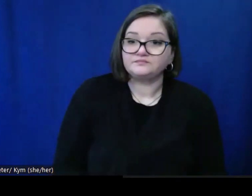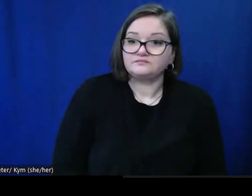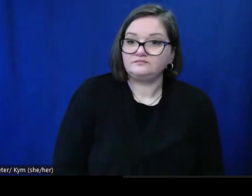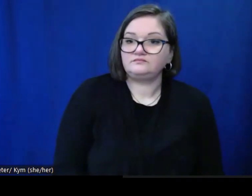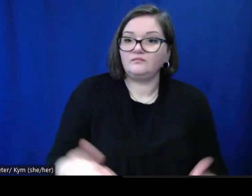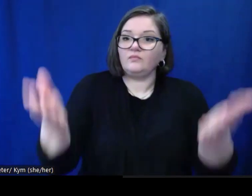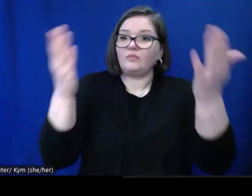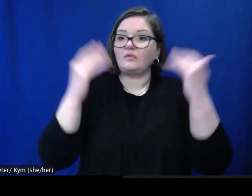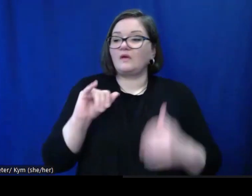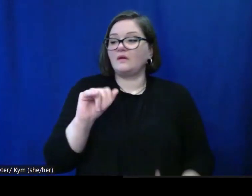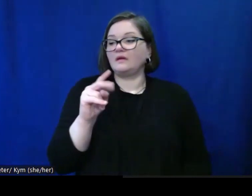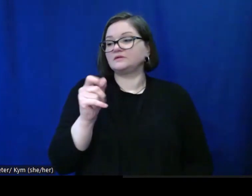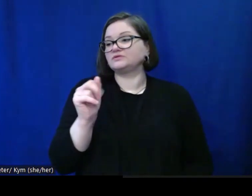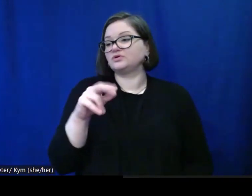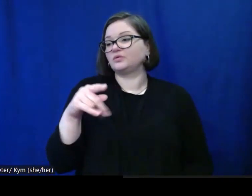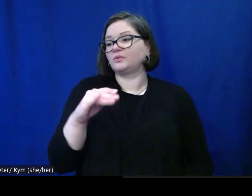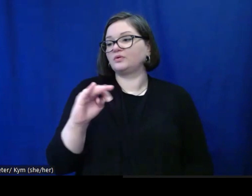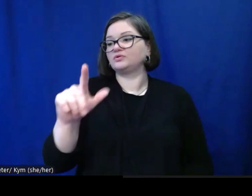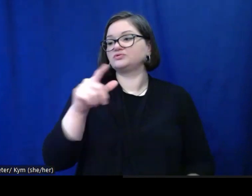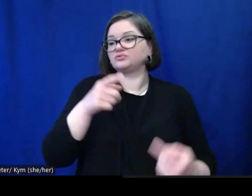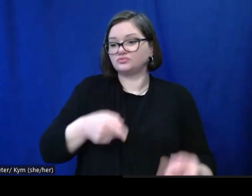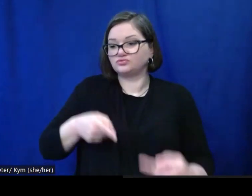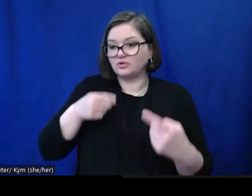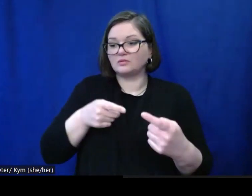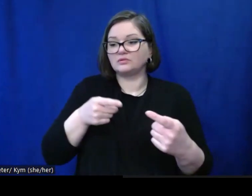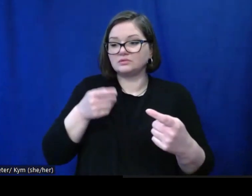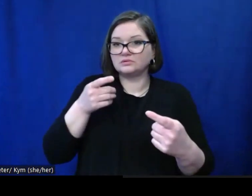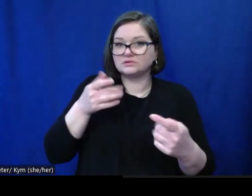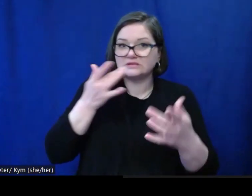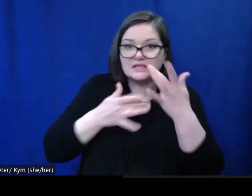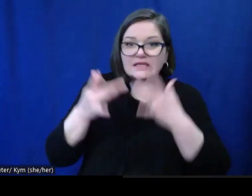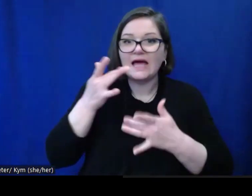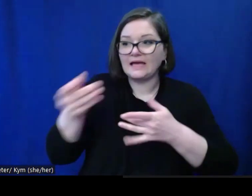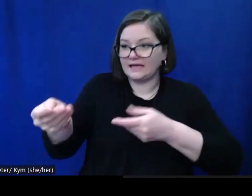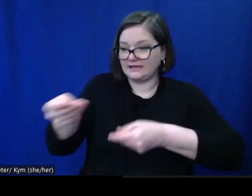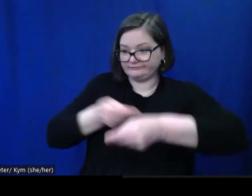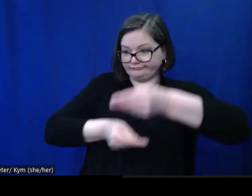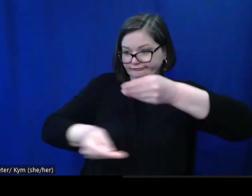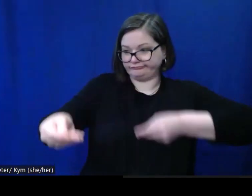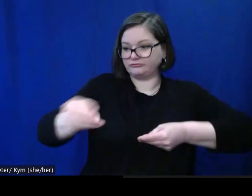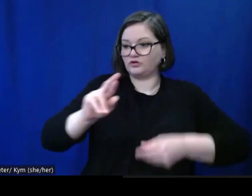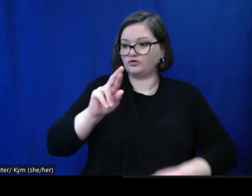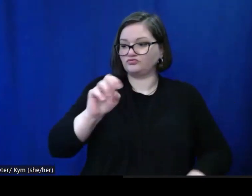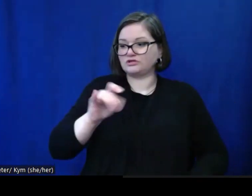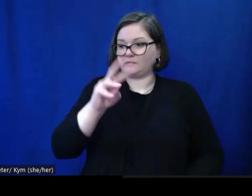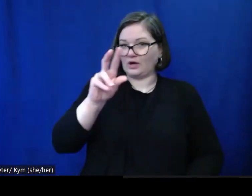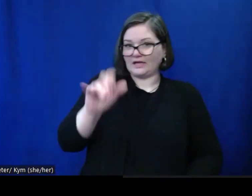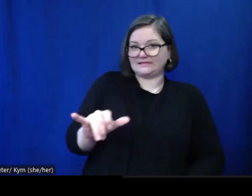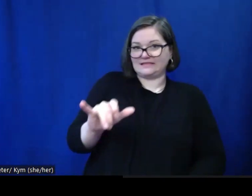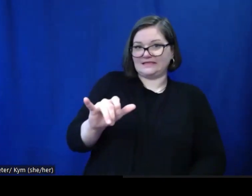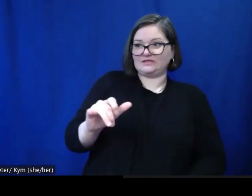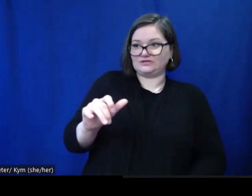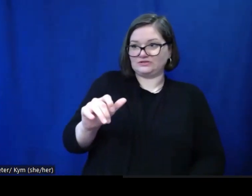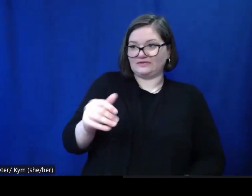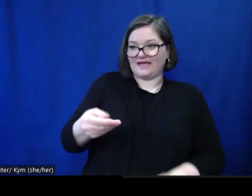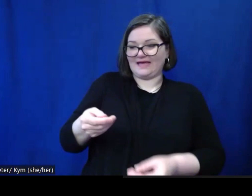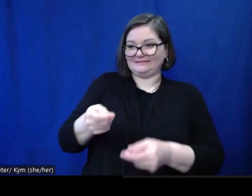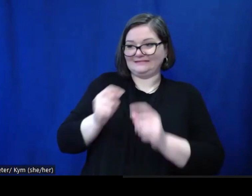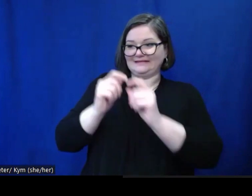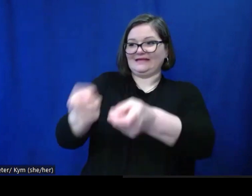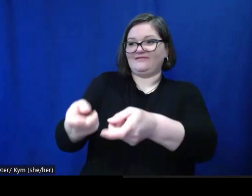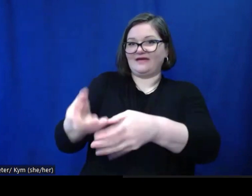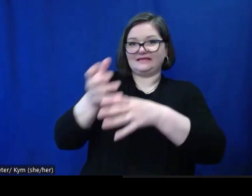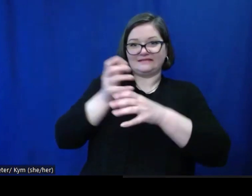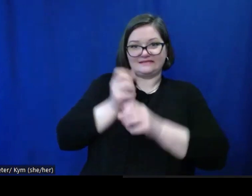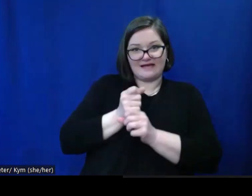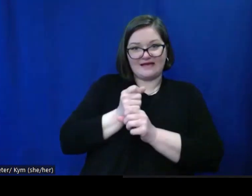Interpersonal difficulties, the lack of reciprocity in relationships, so the give and take in relationships, that they have a